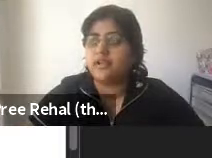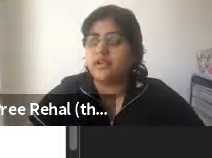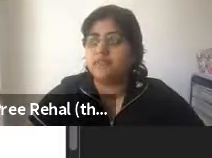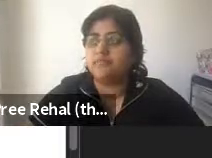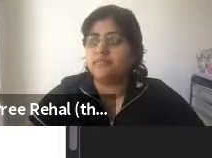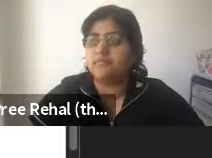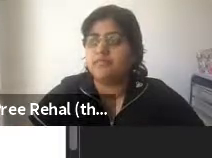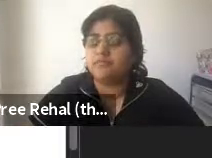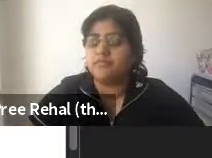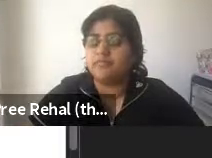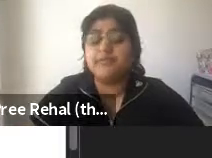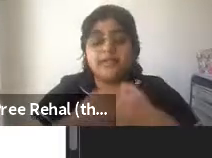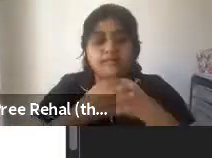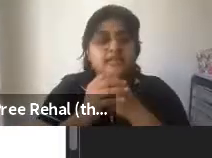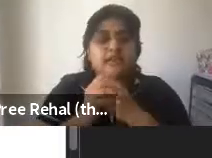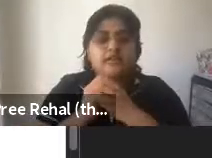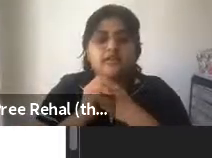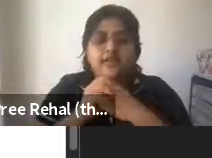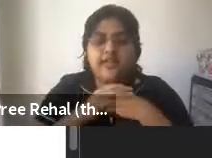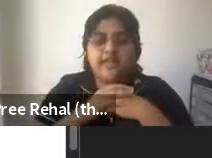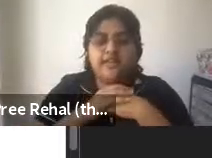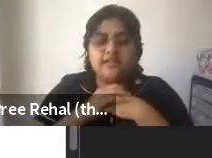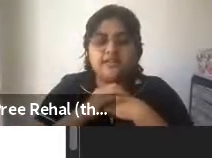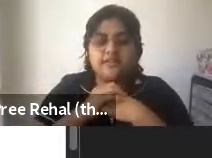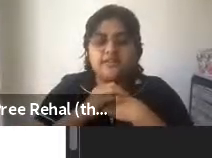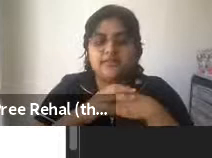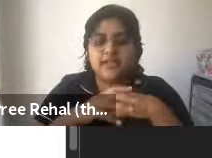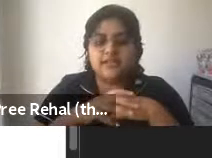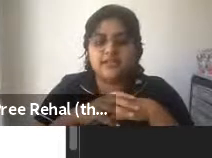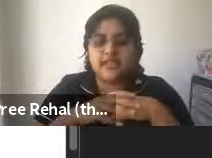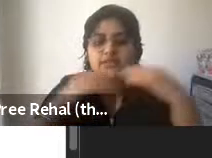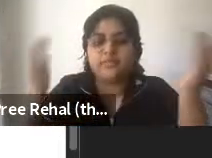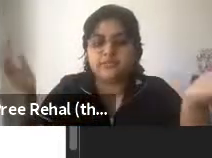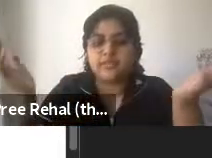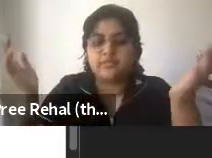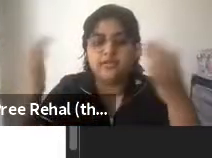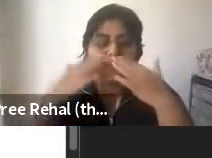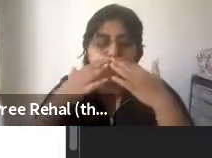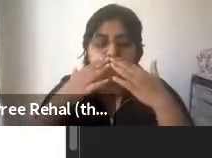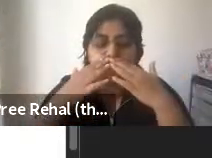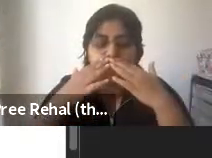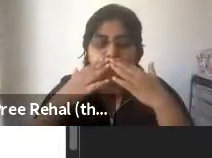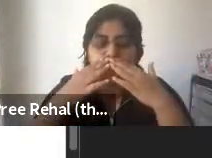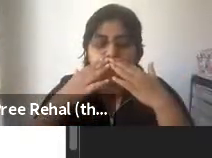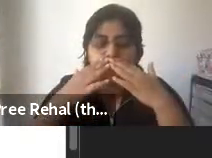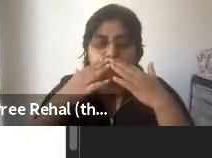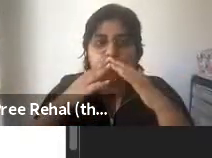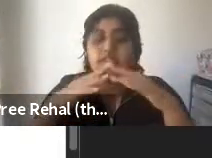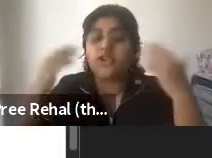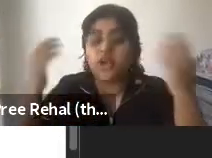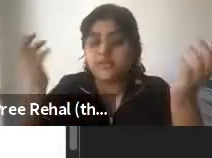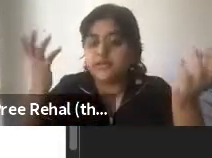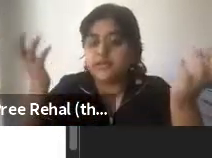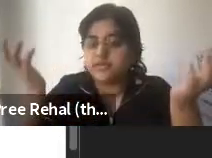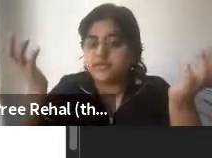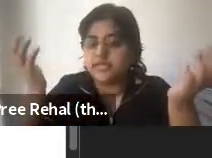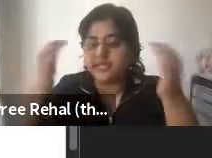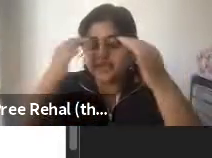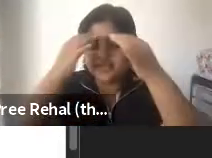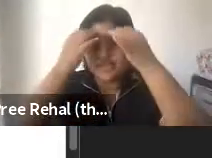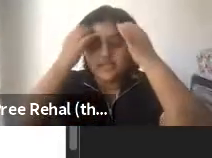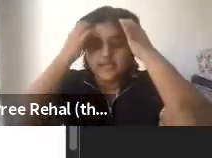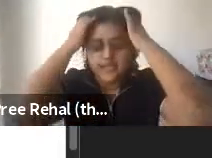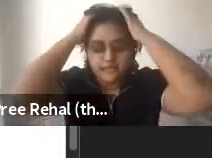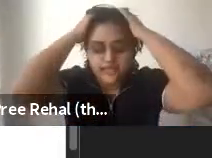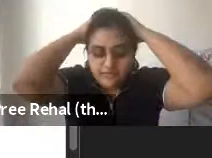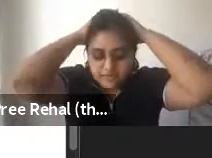much my family now. And finding that group of people really taught me what community